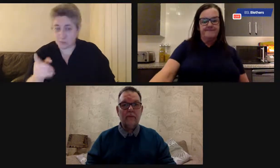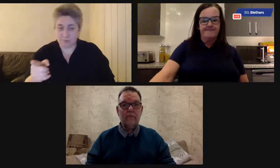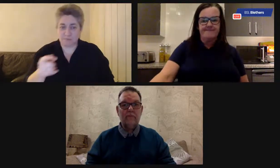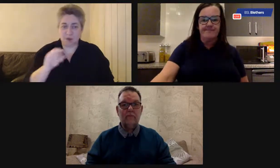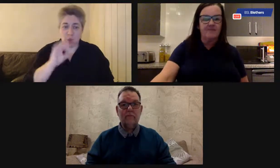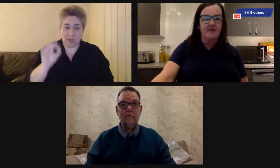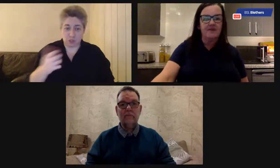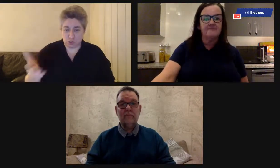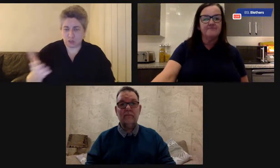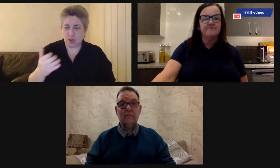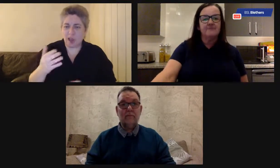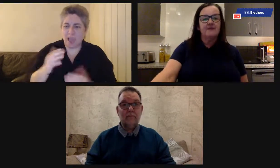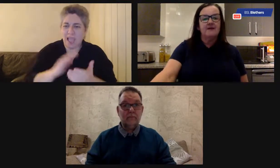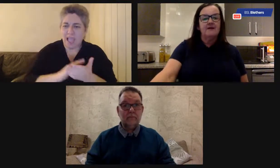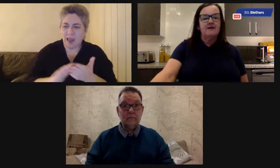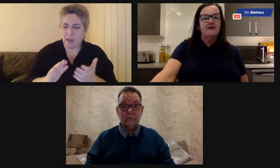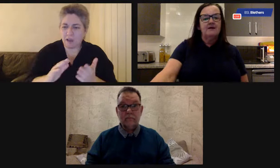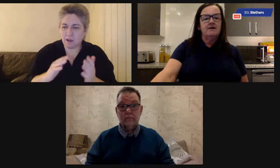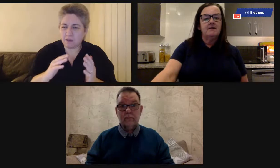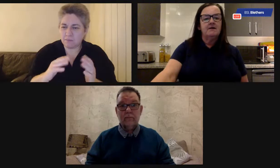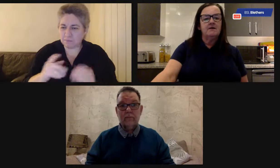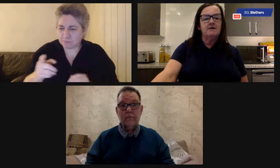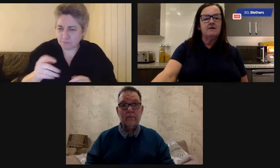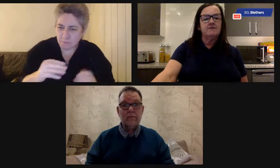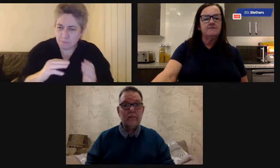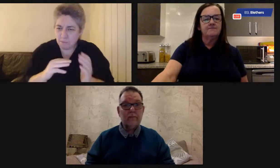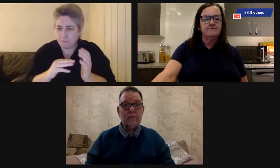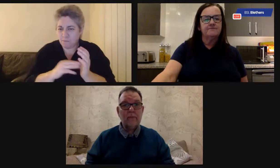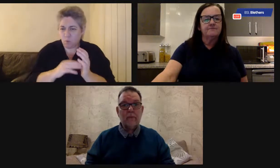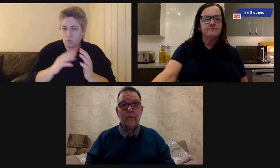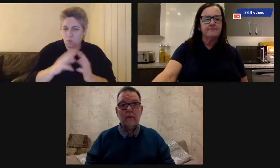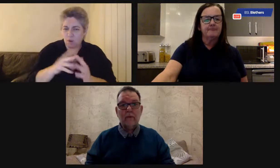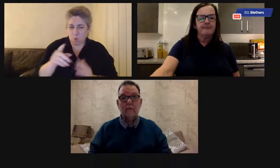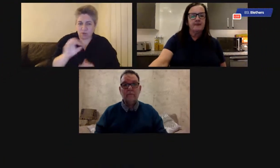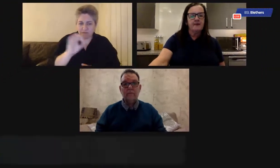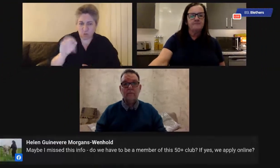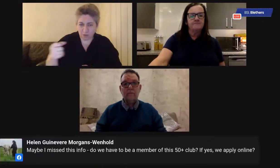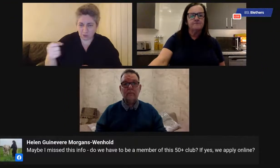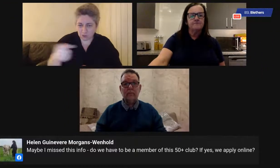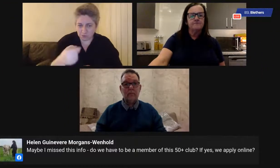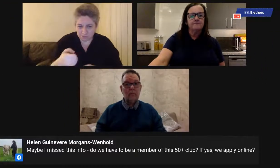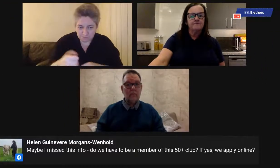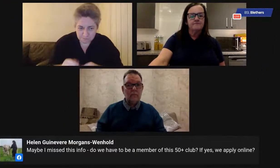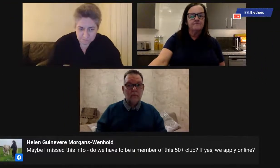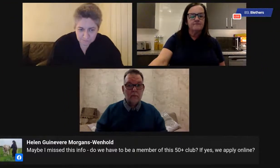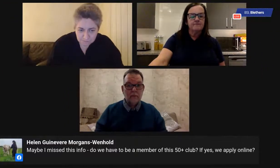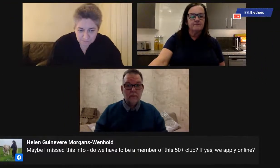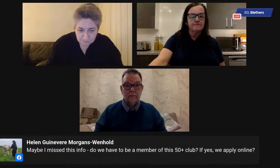viewers.